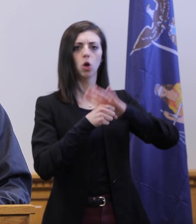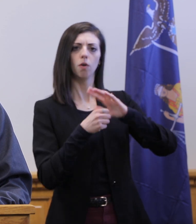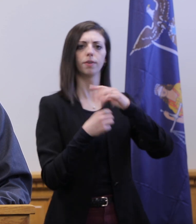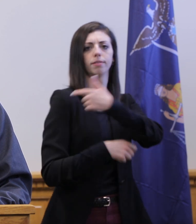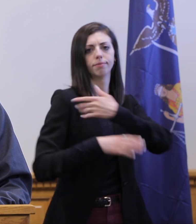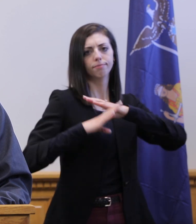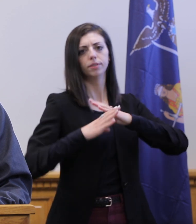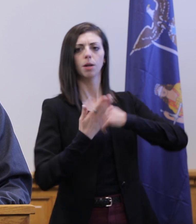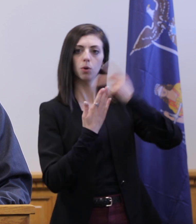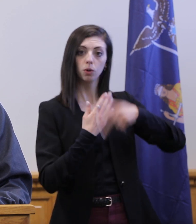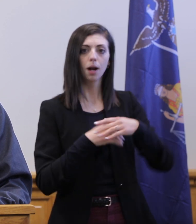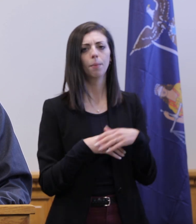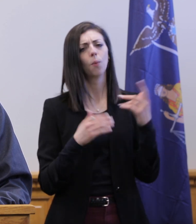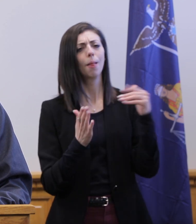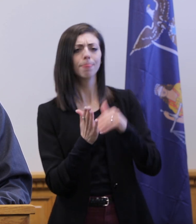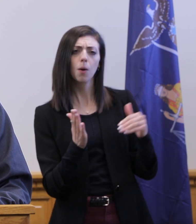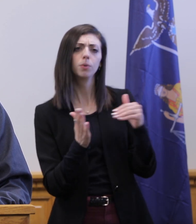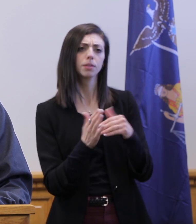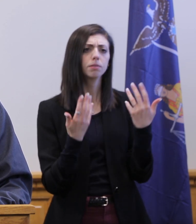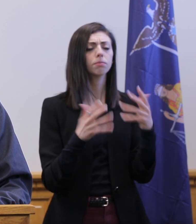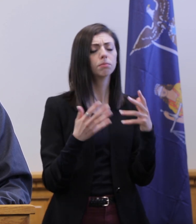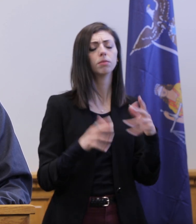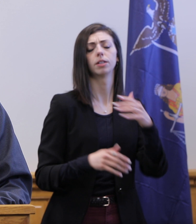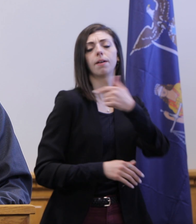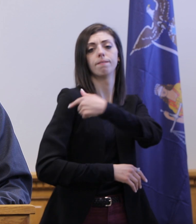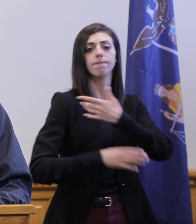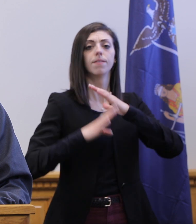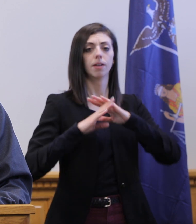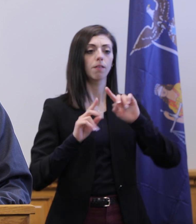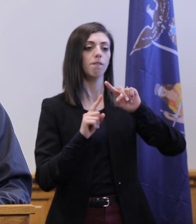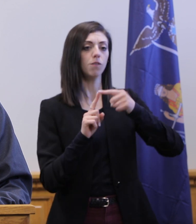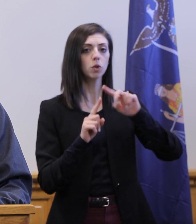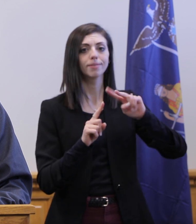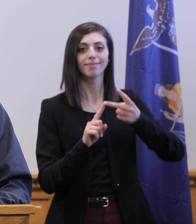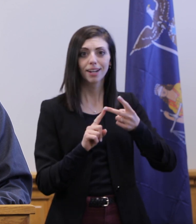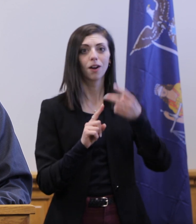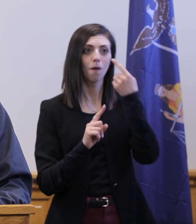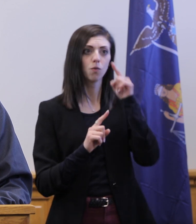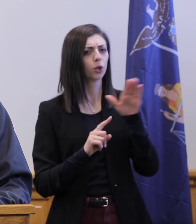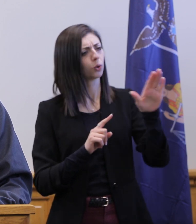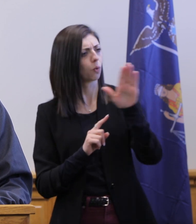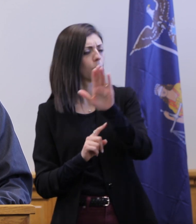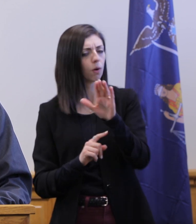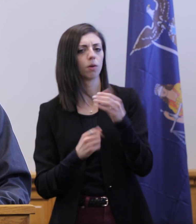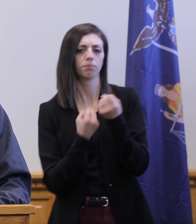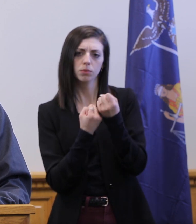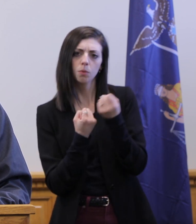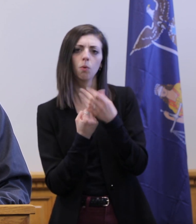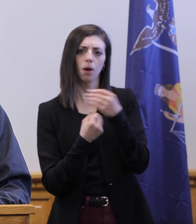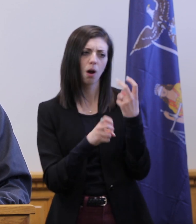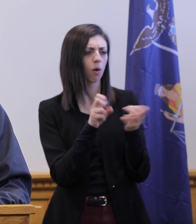county residents have received first and second dose vaccines because of your hard work and generous support. As the